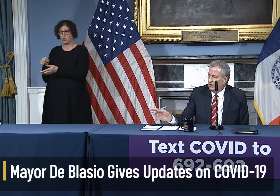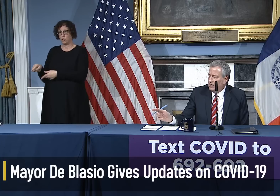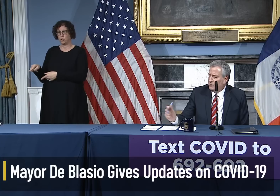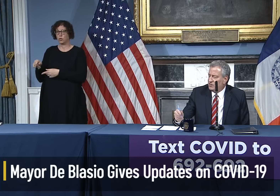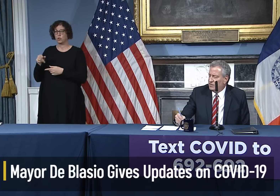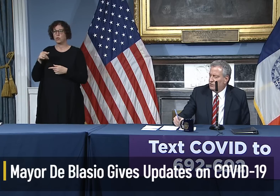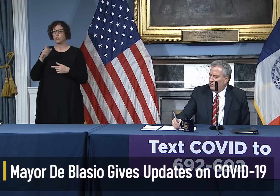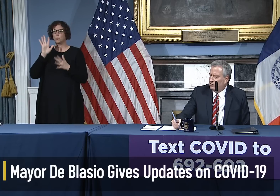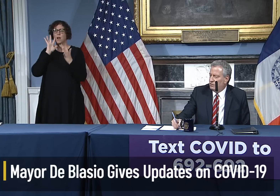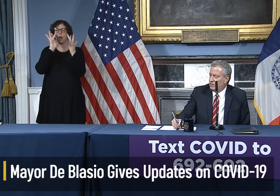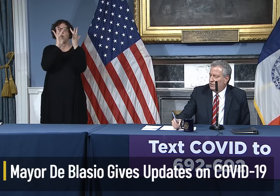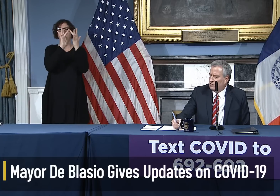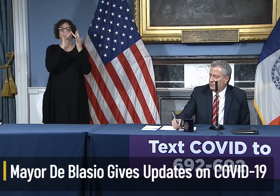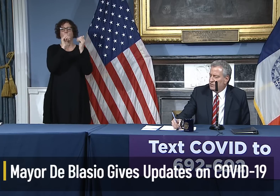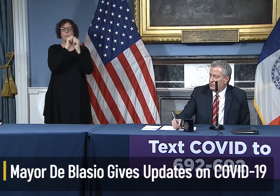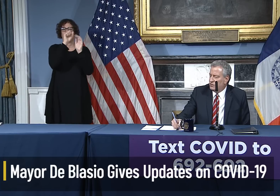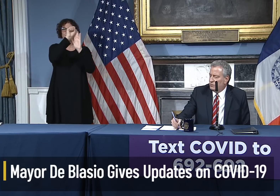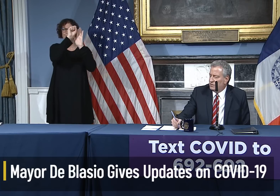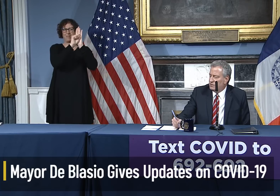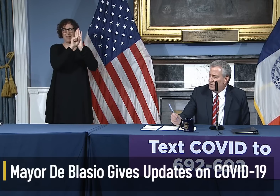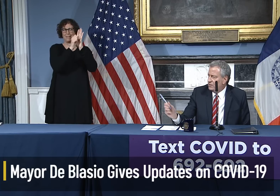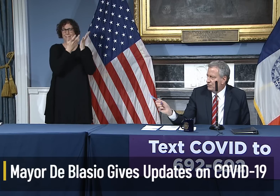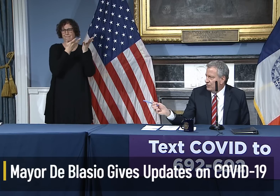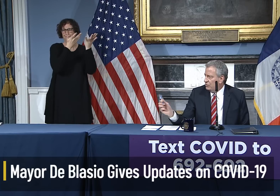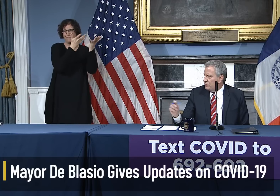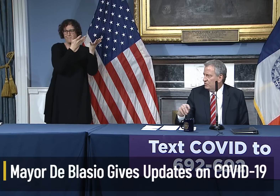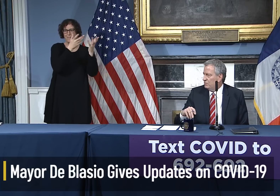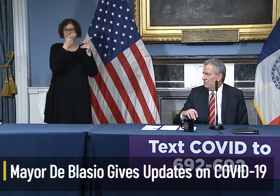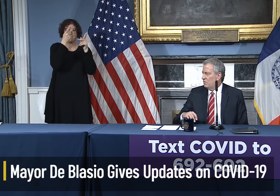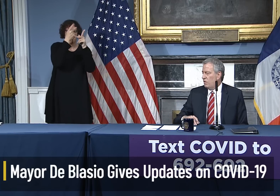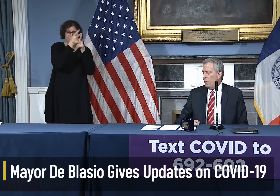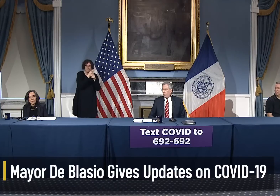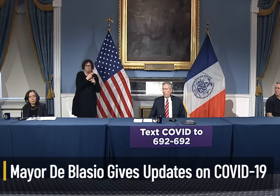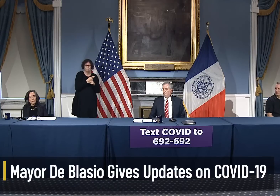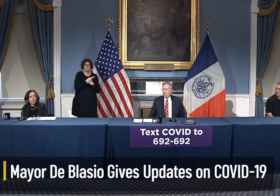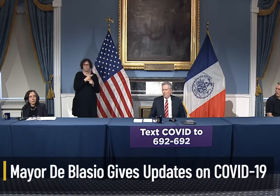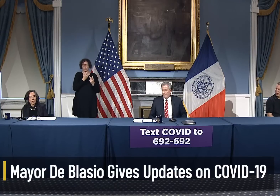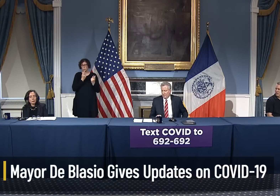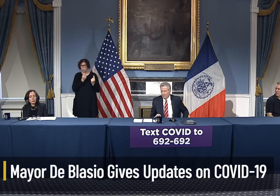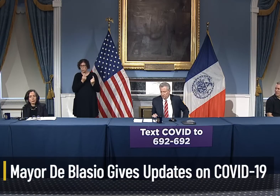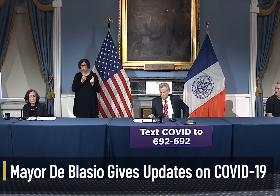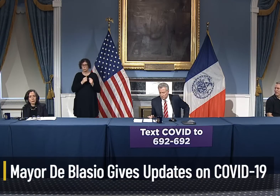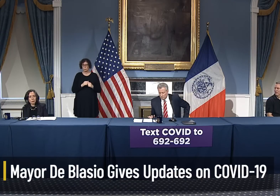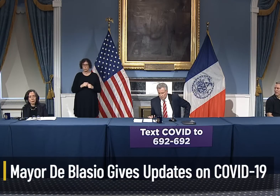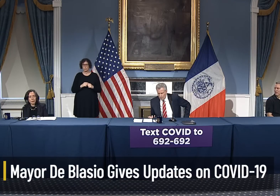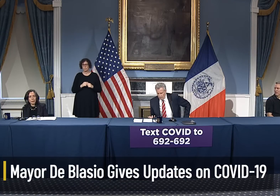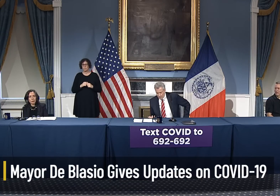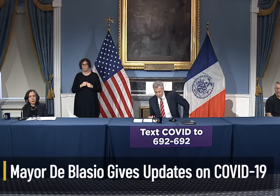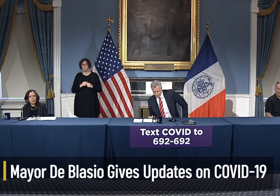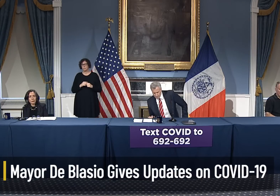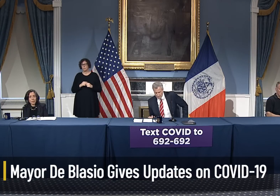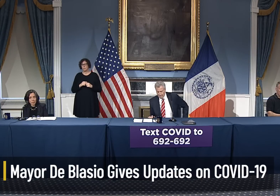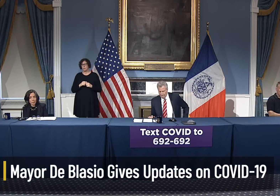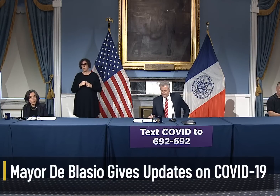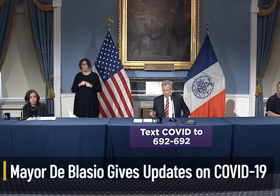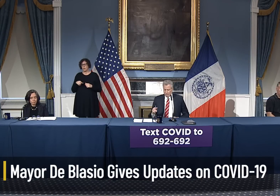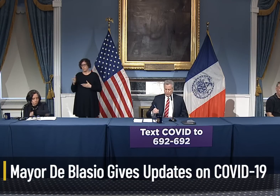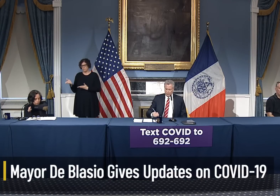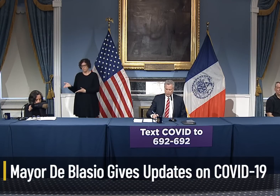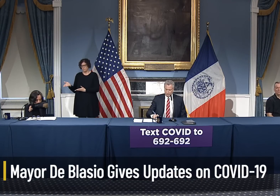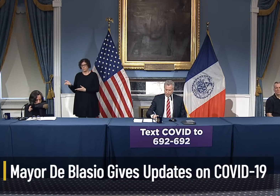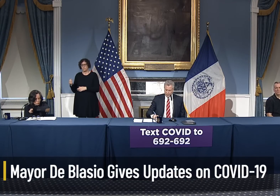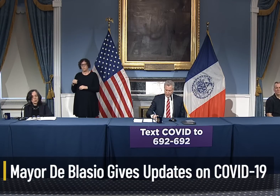hearing about any particular areas of concern with the city nursing homes? So we are in close coordination with the